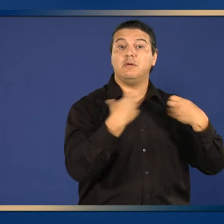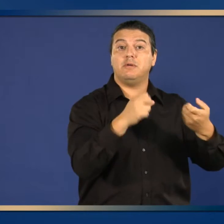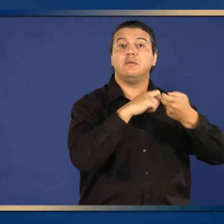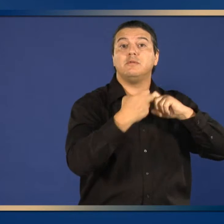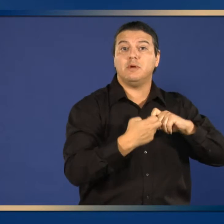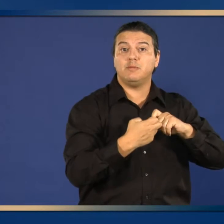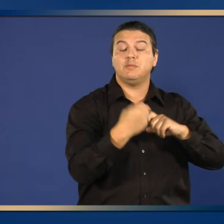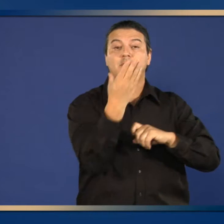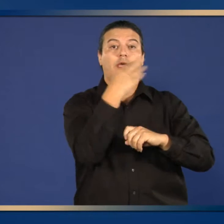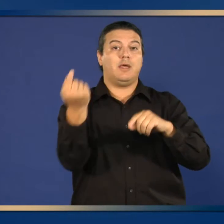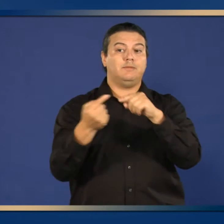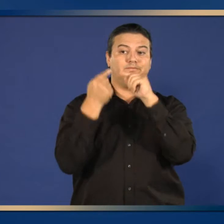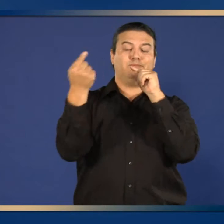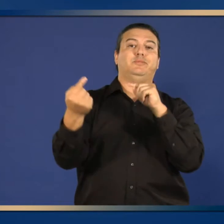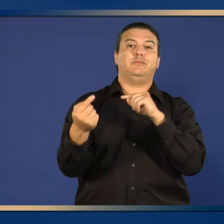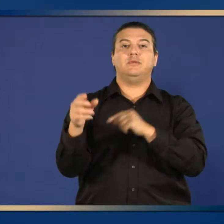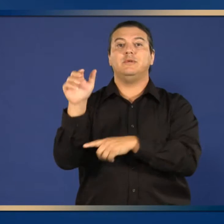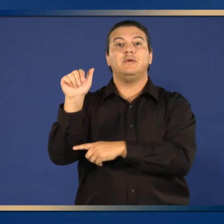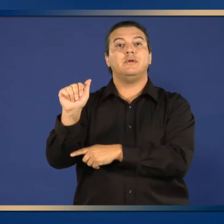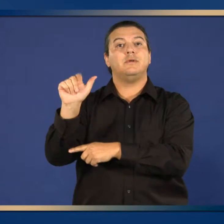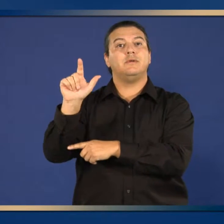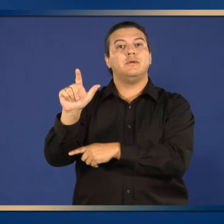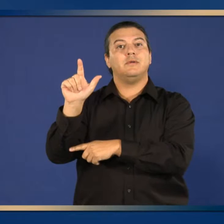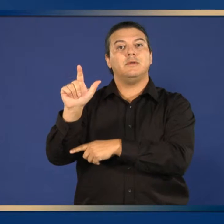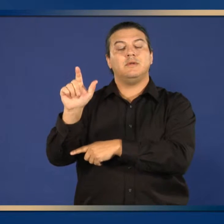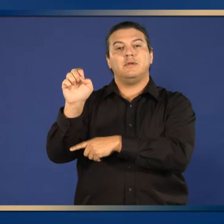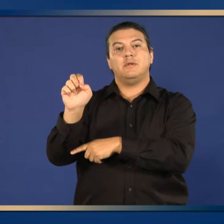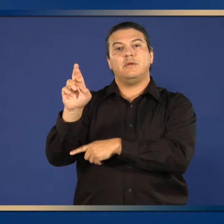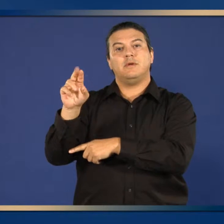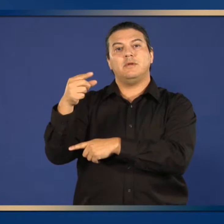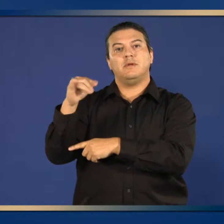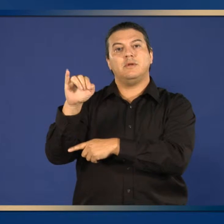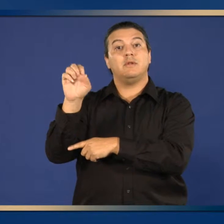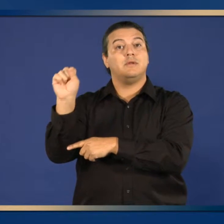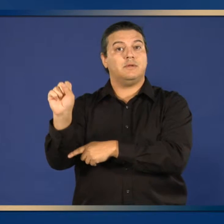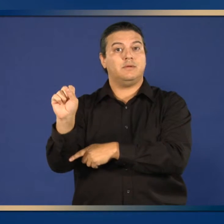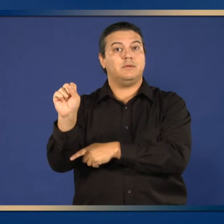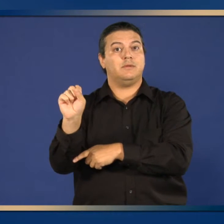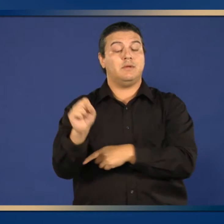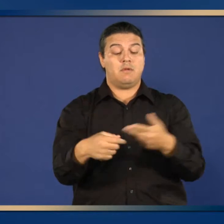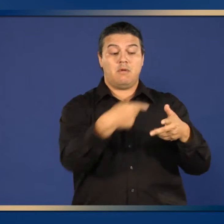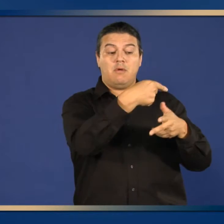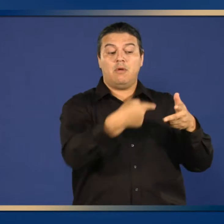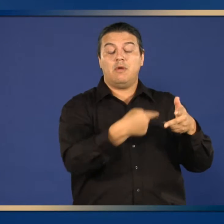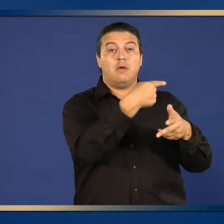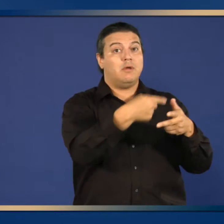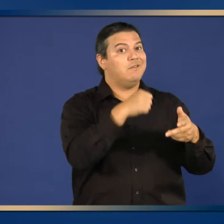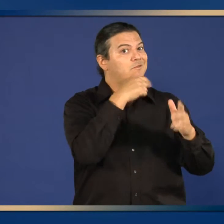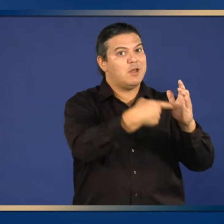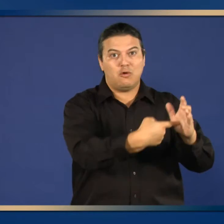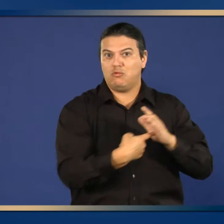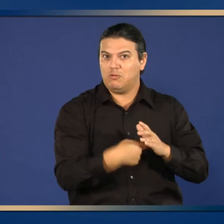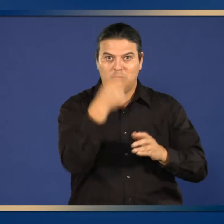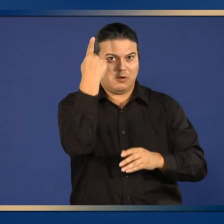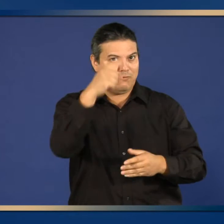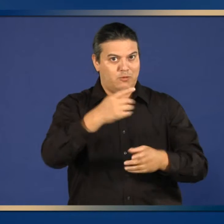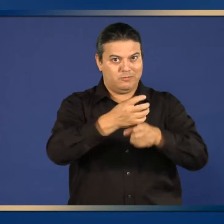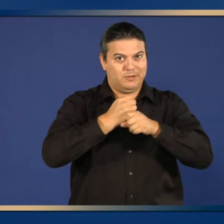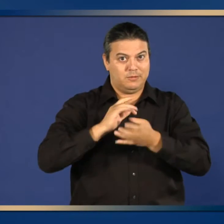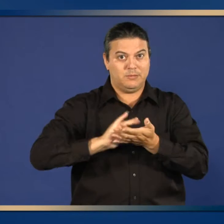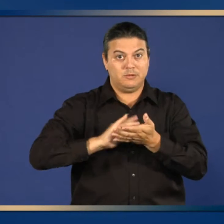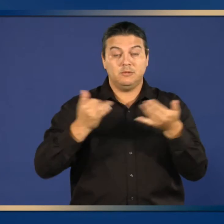The items on the list are not required to receive medicine. If you do not have these